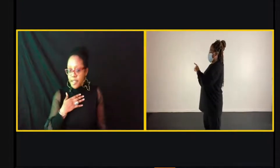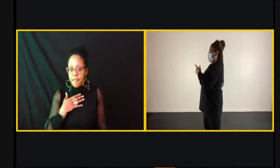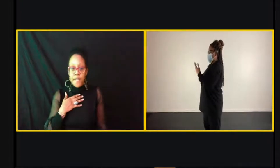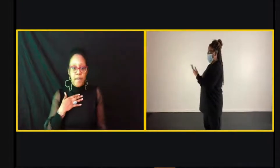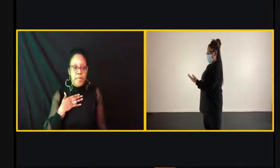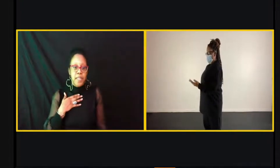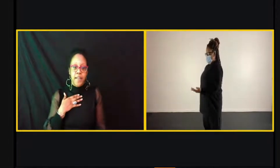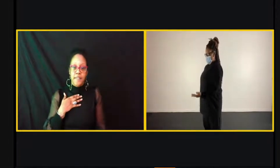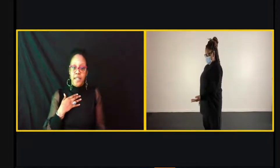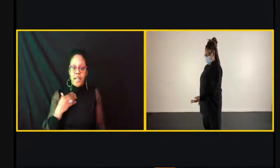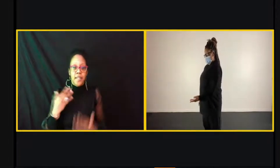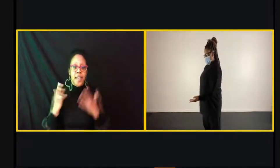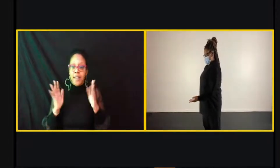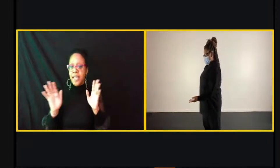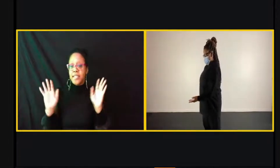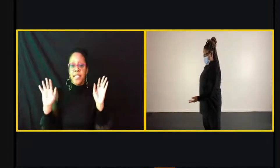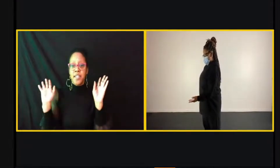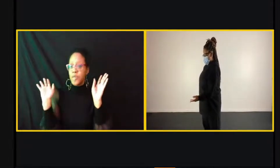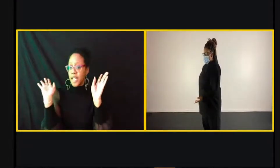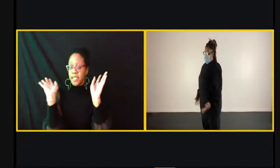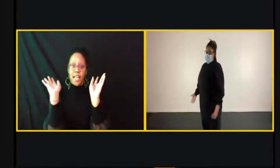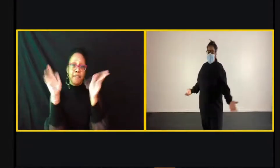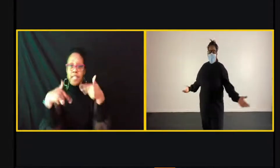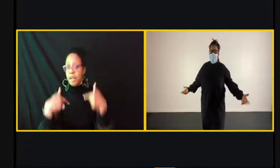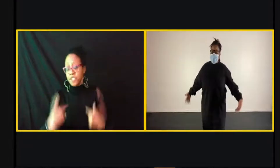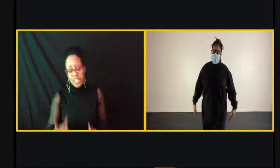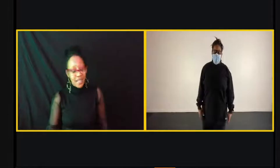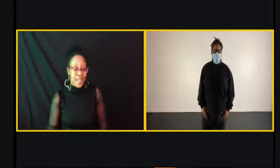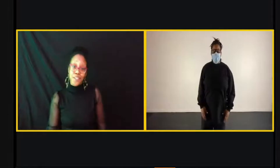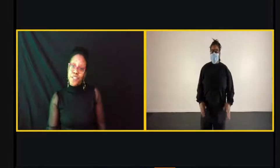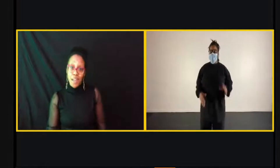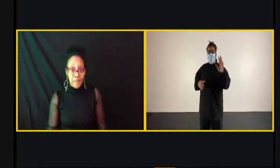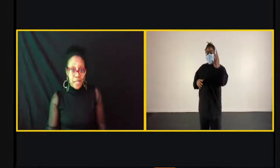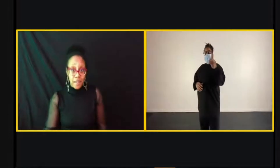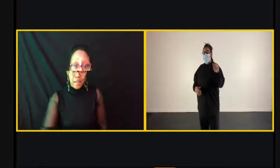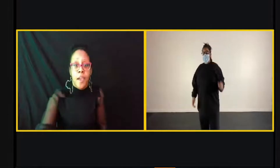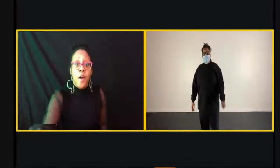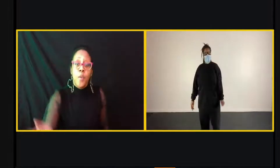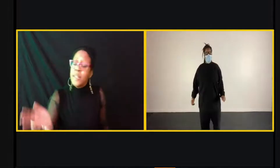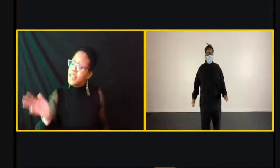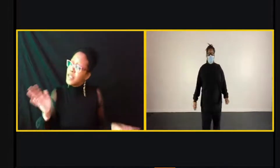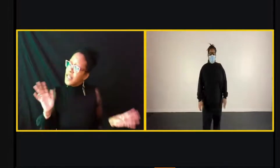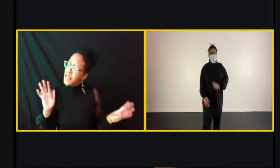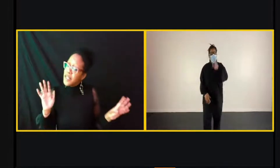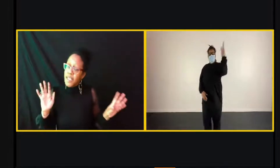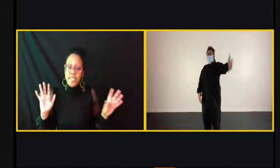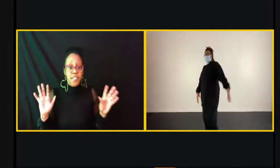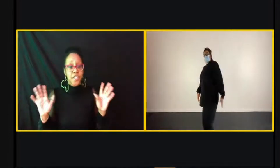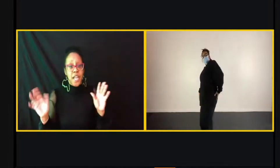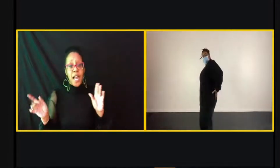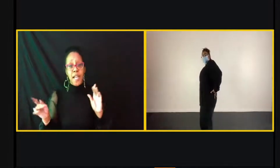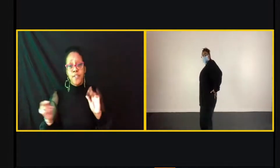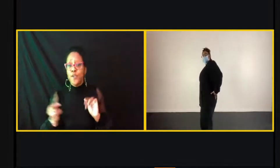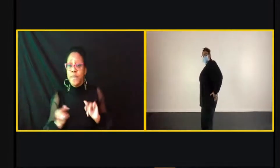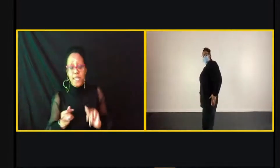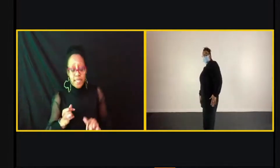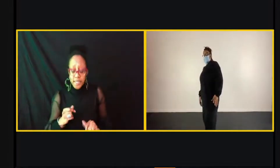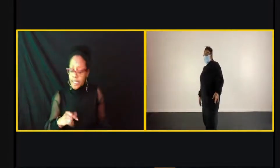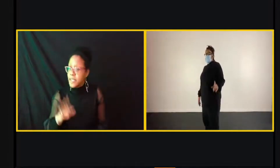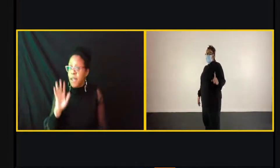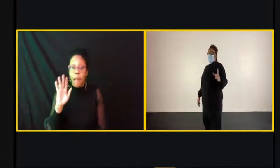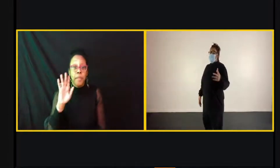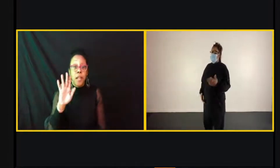face of their beloved. Take that see you next lifetime shit and shove it. Where the sun doesn't shine, too